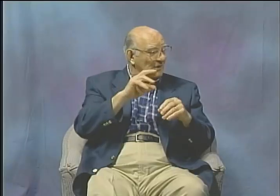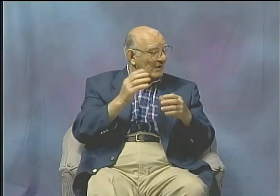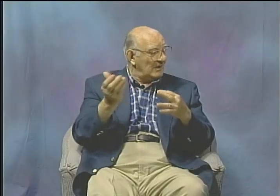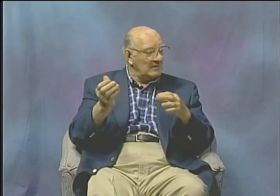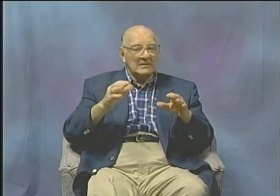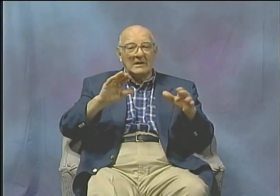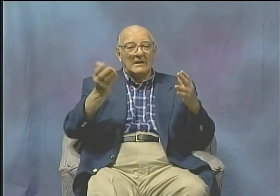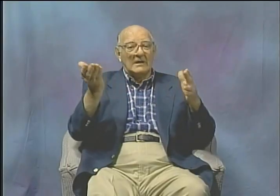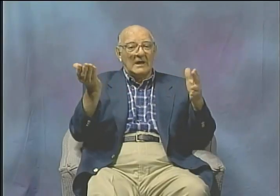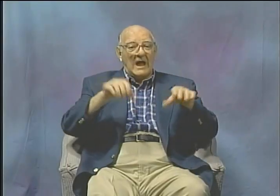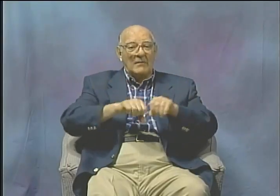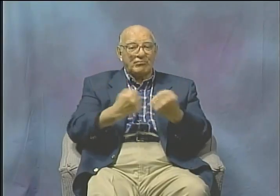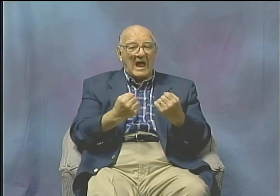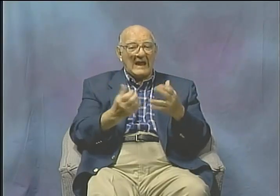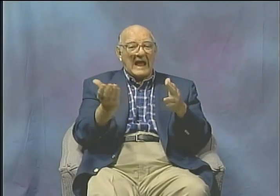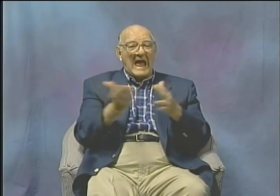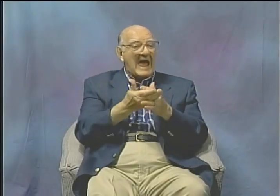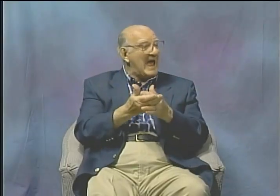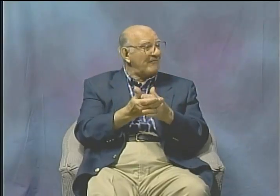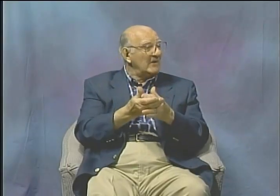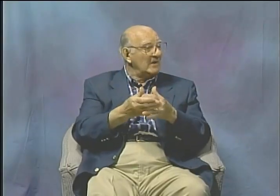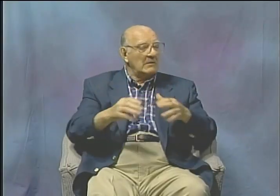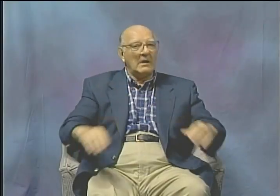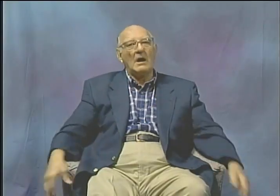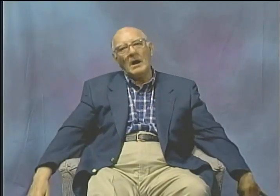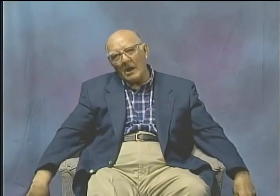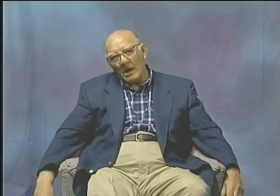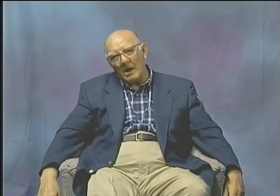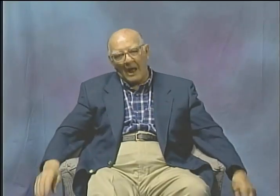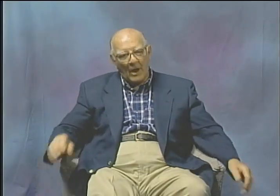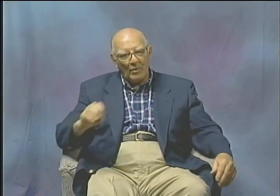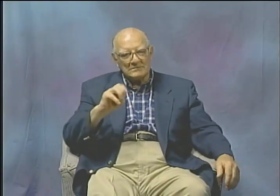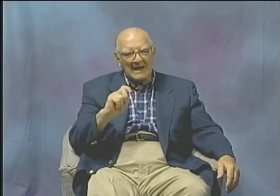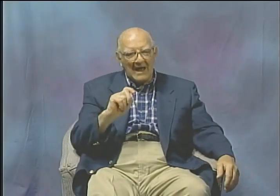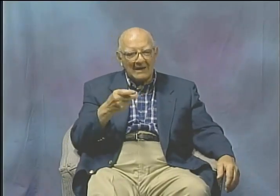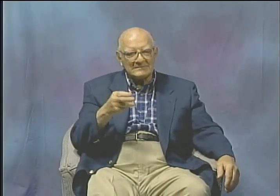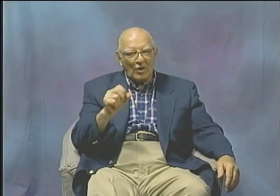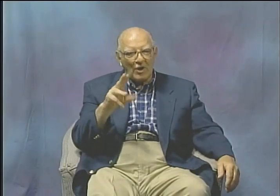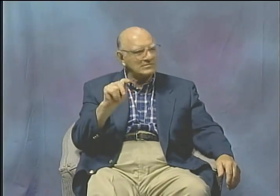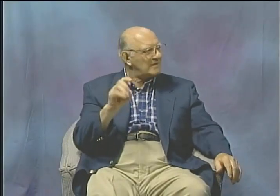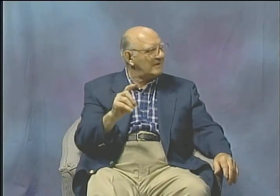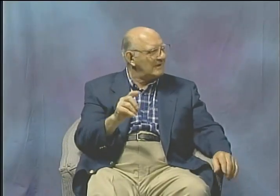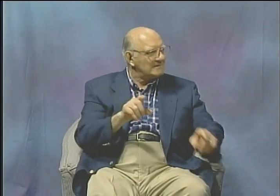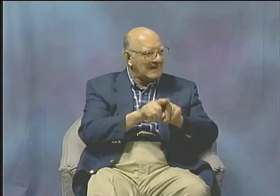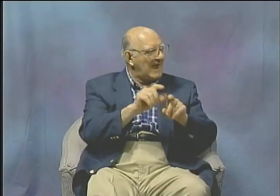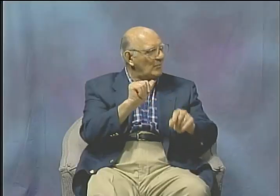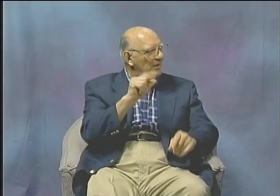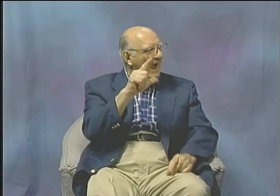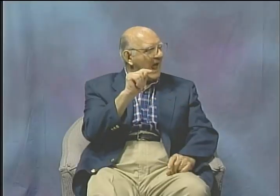editor, break a half. I was exhausted. Same with